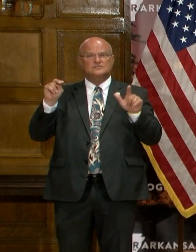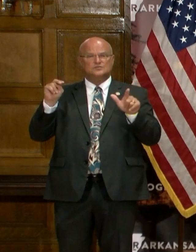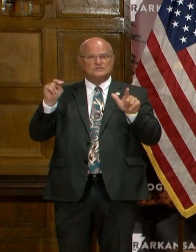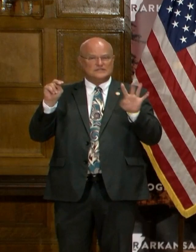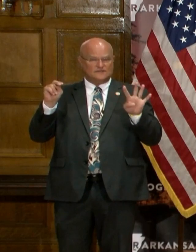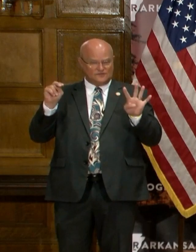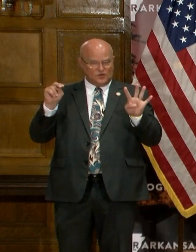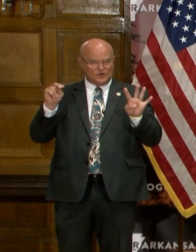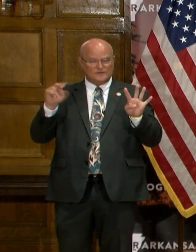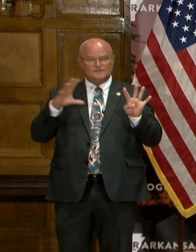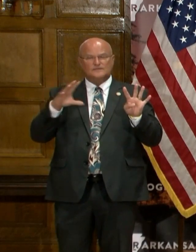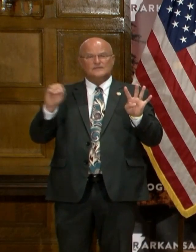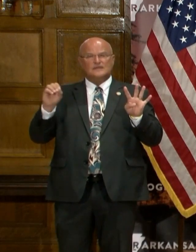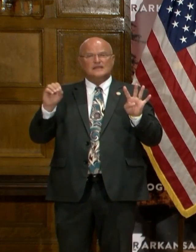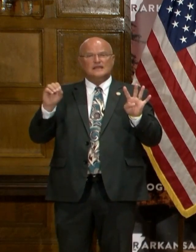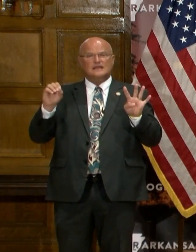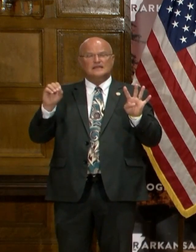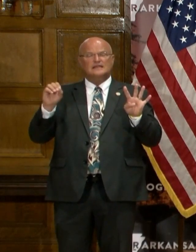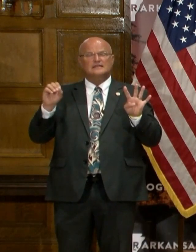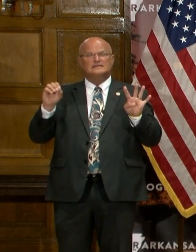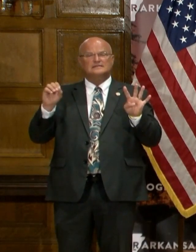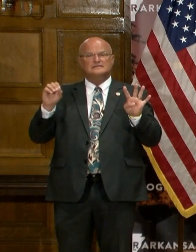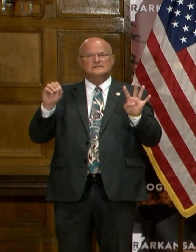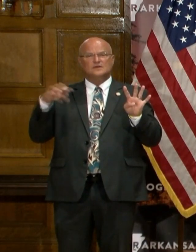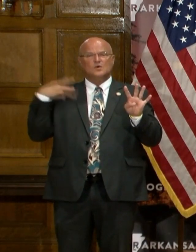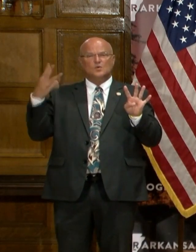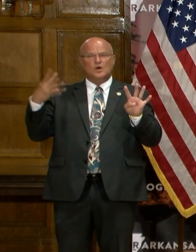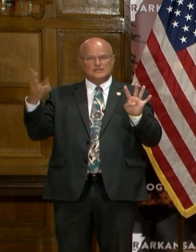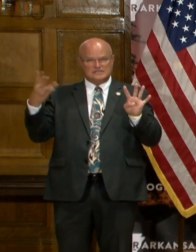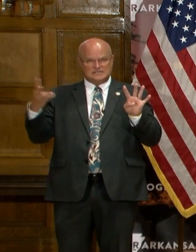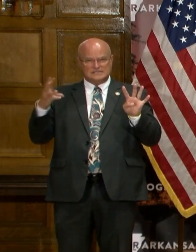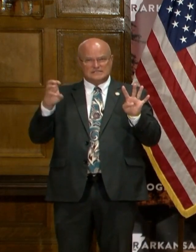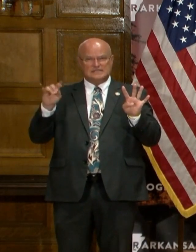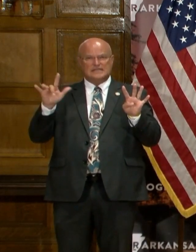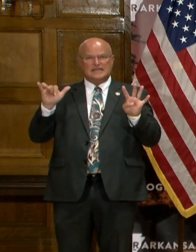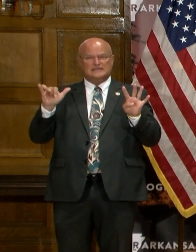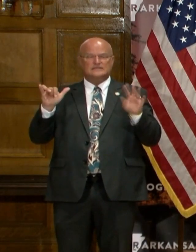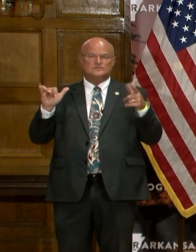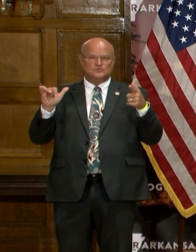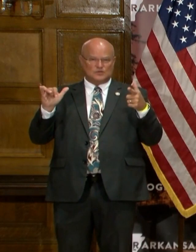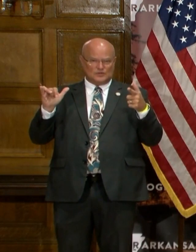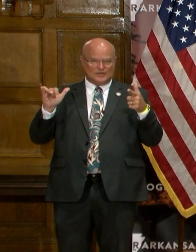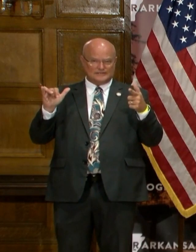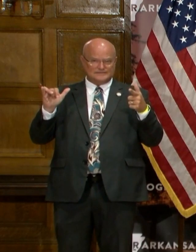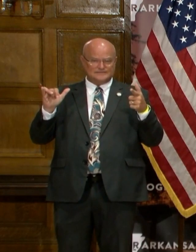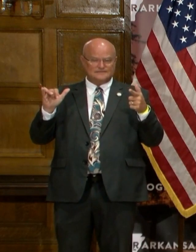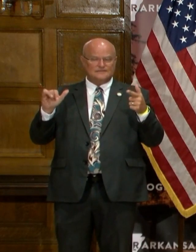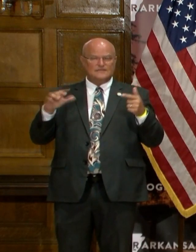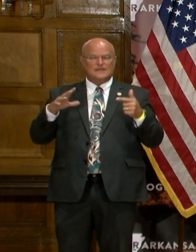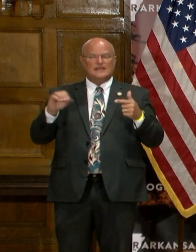24, and lastly, Washington County at 21.